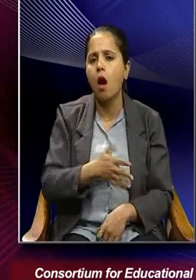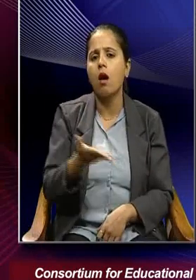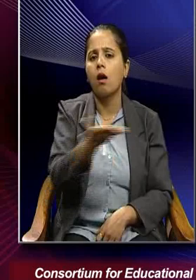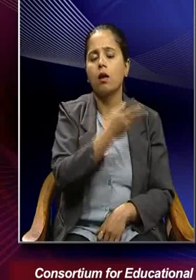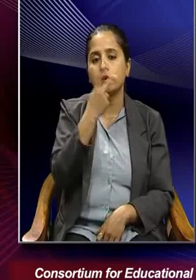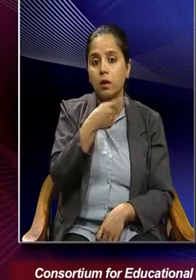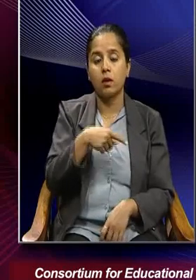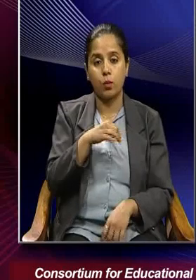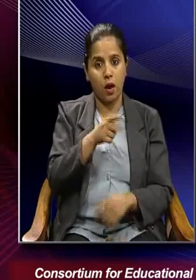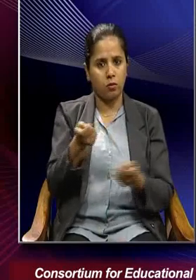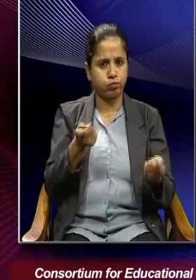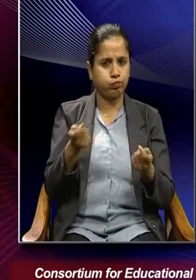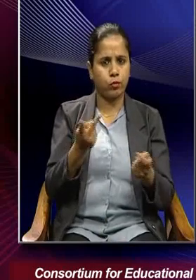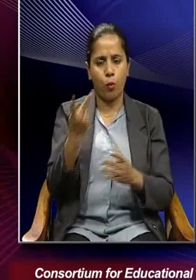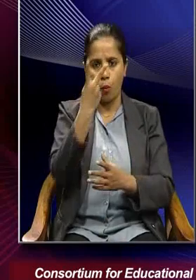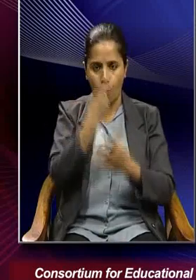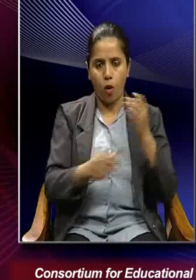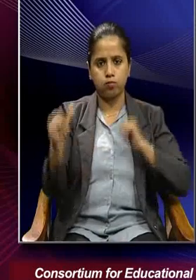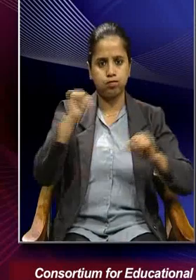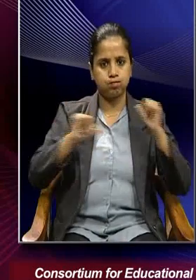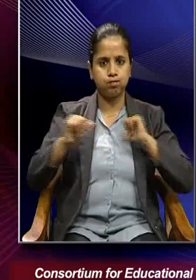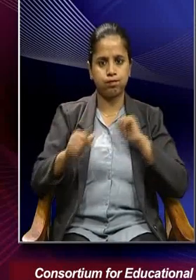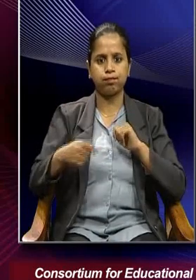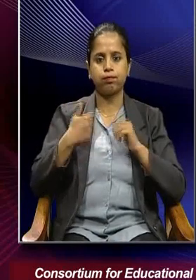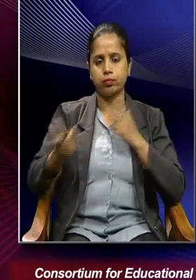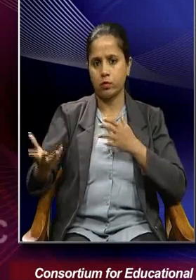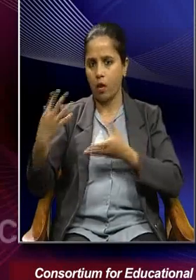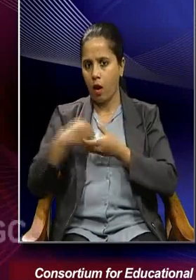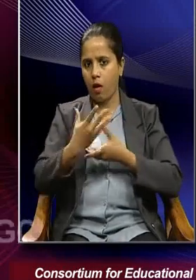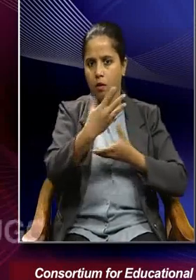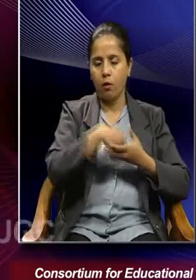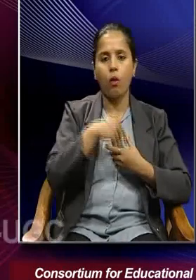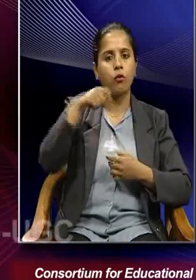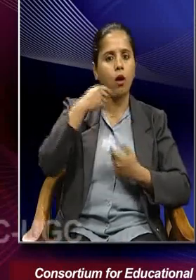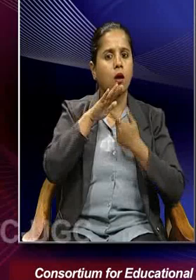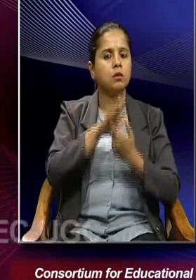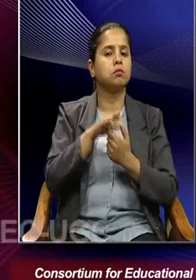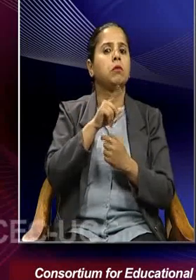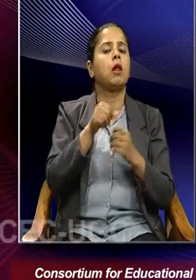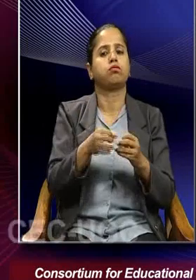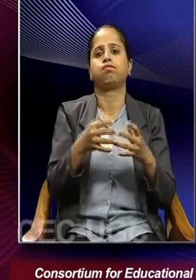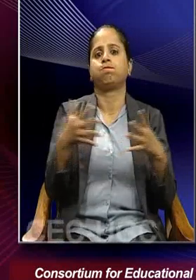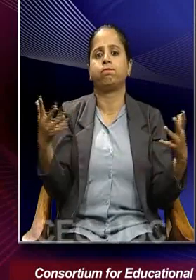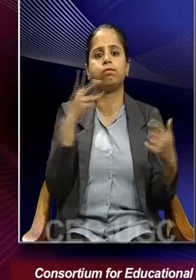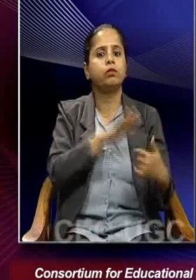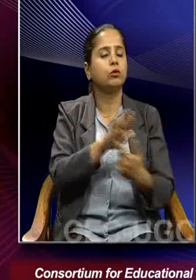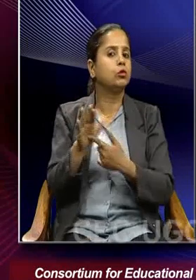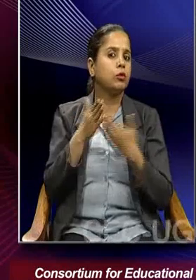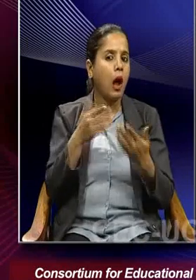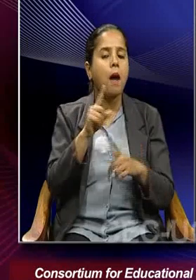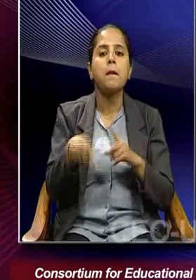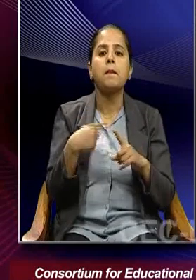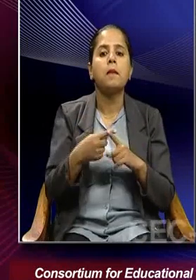way he handled both these characters in that particular film also speaks volumes about the